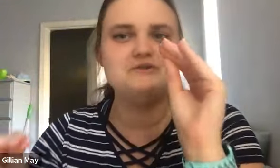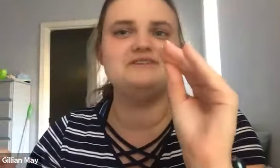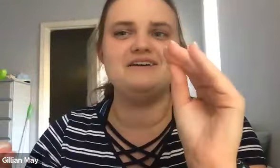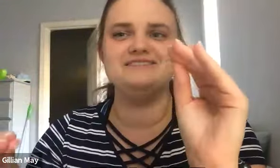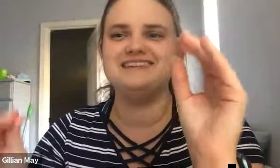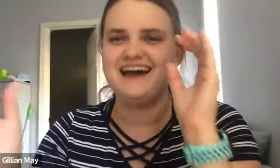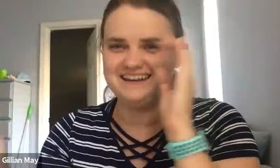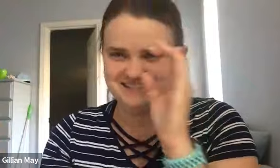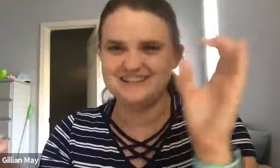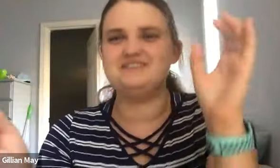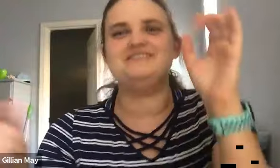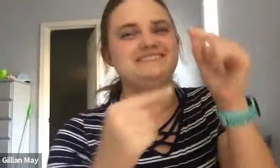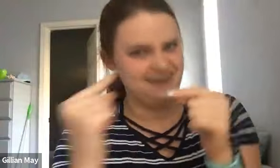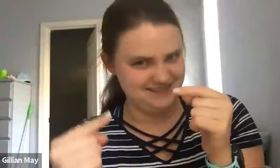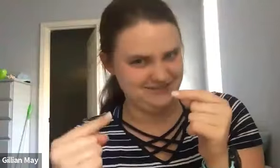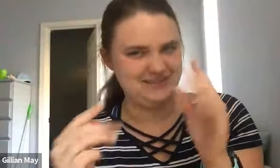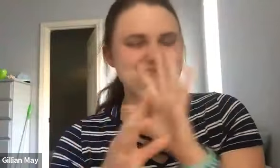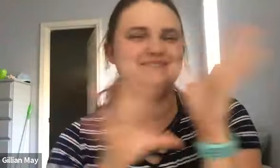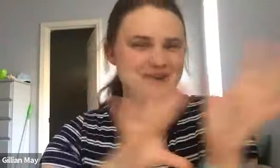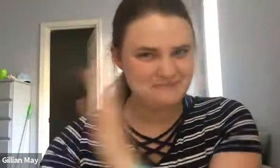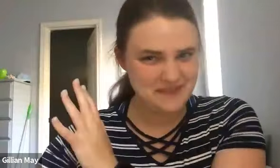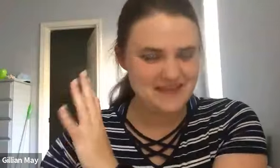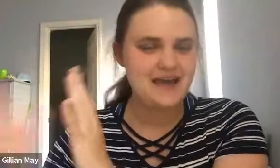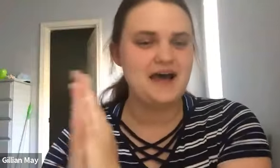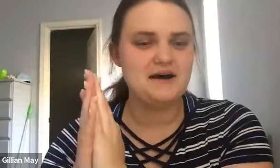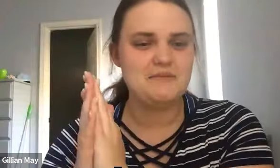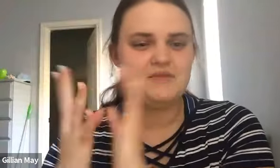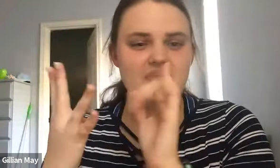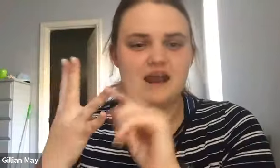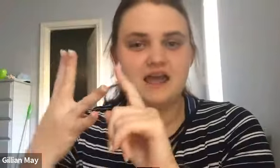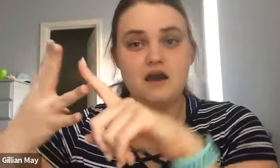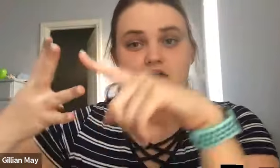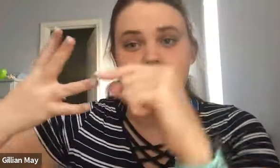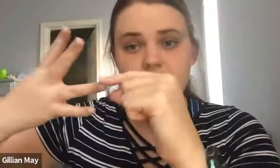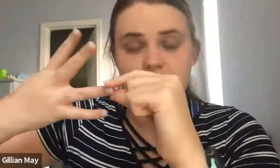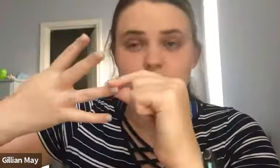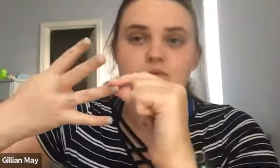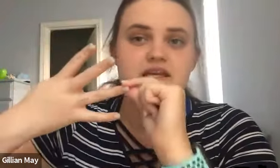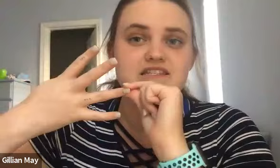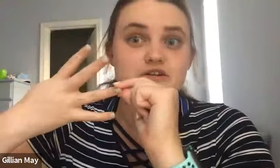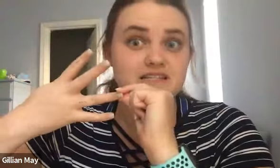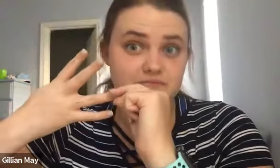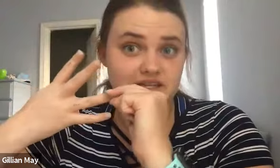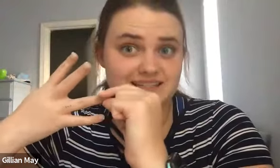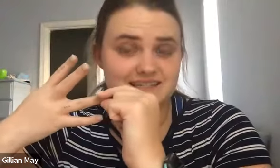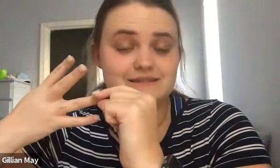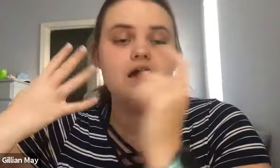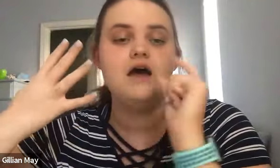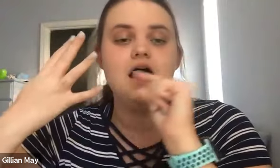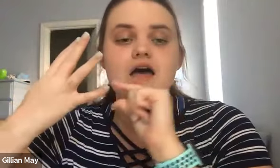your nouns. I just got to show you the signs for them. So, and then I have the third one is learning some places. And